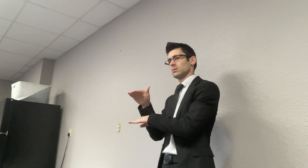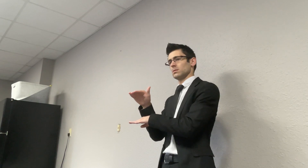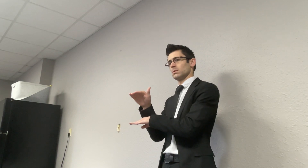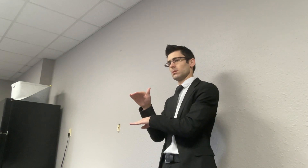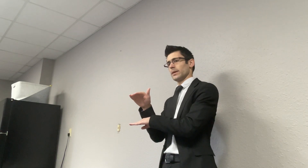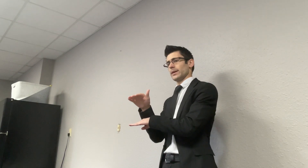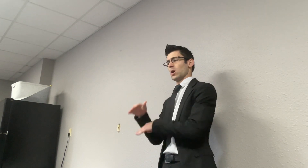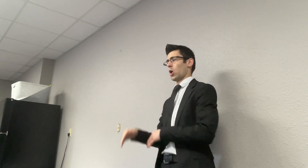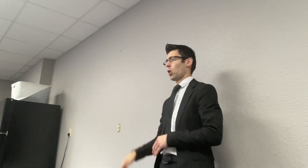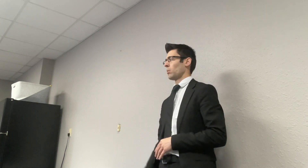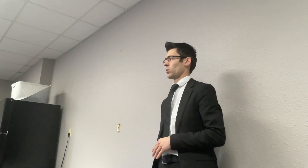All right. All morning.